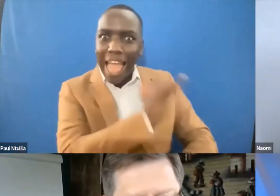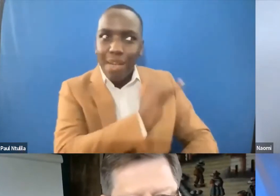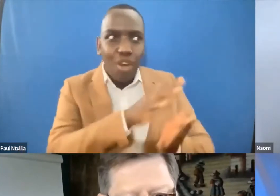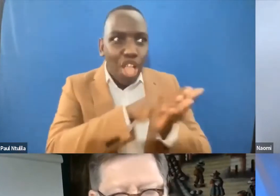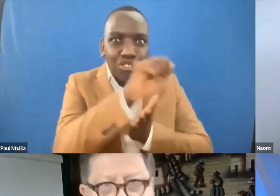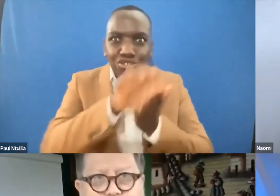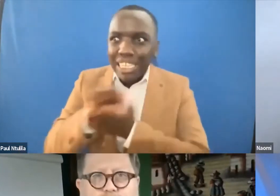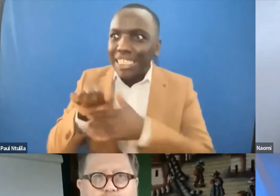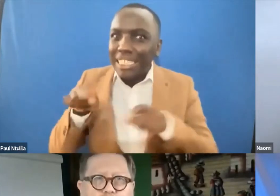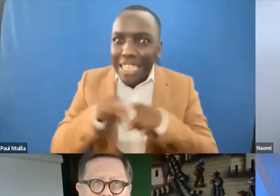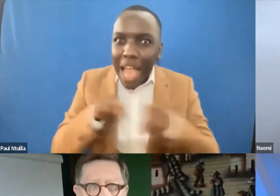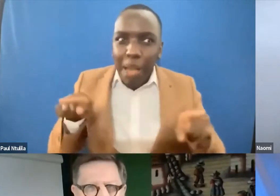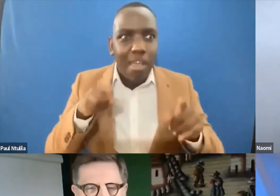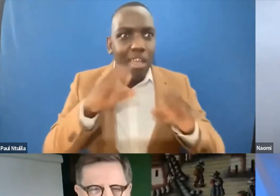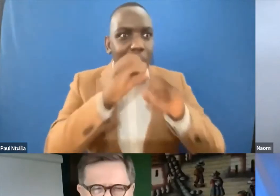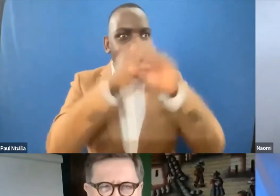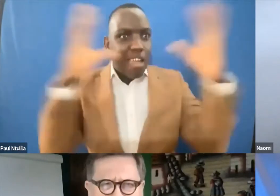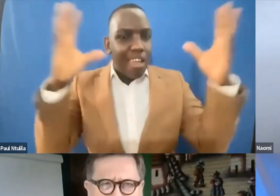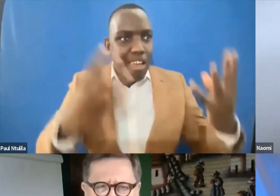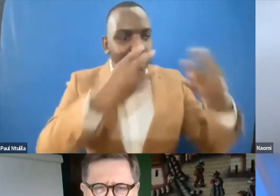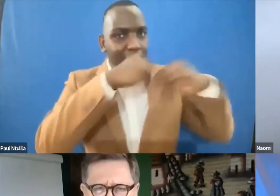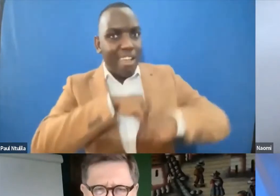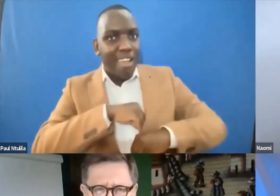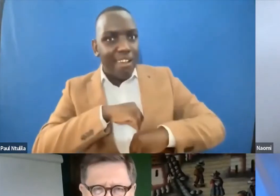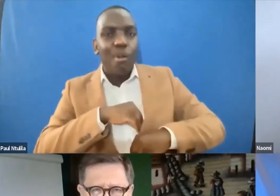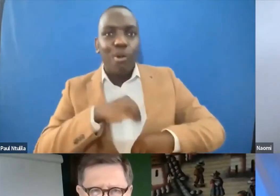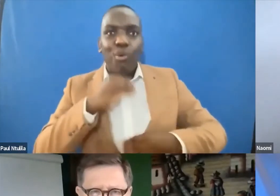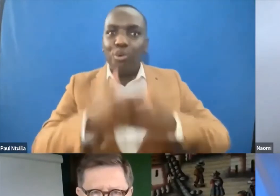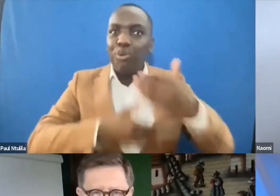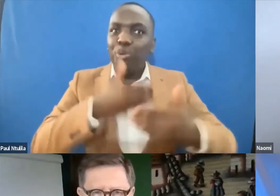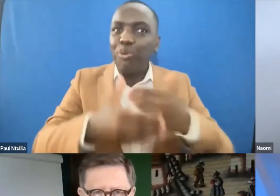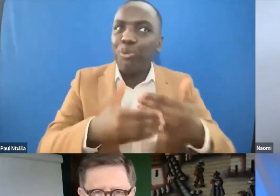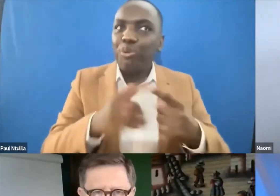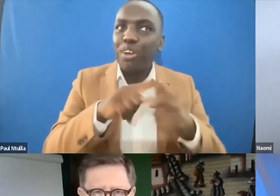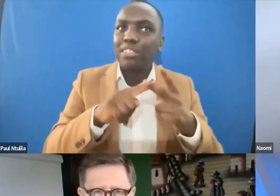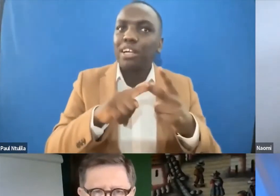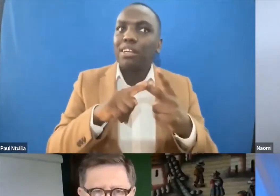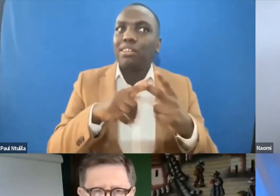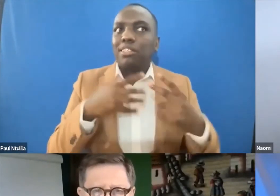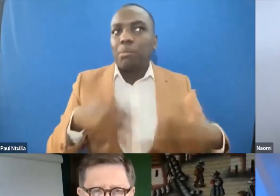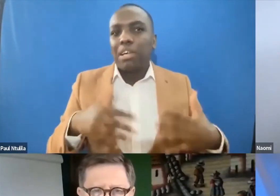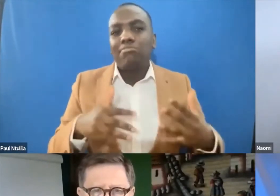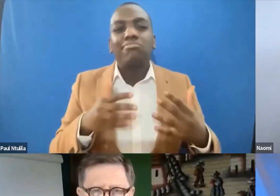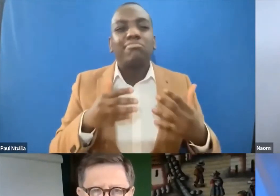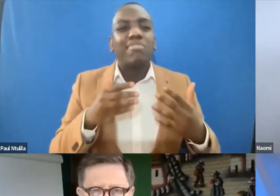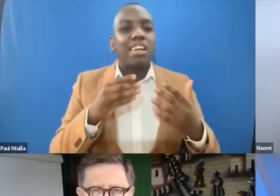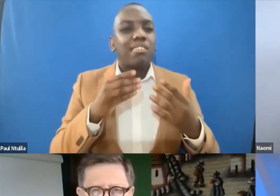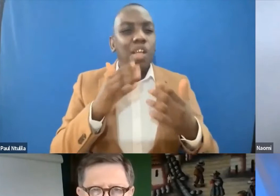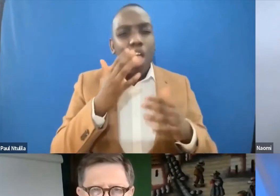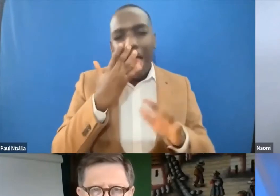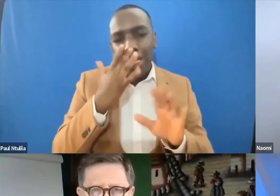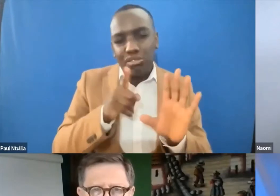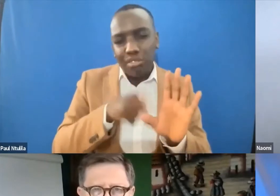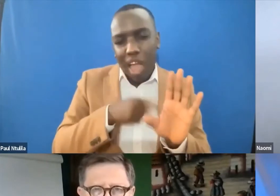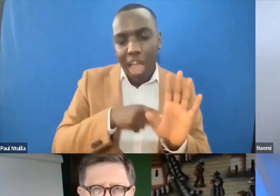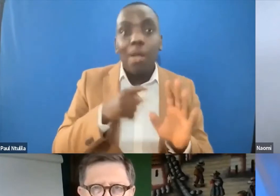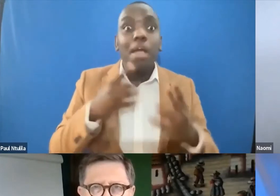her because she was Black as well. So we shared a culture and we shared a history. And